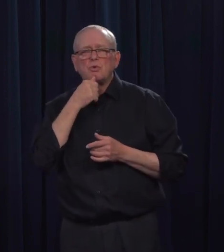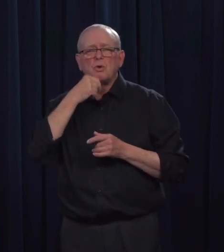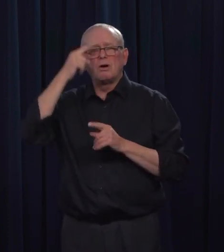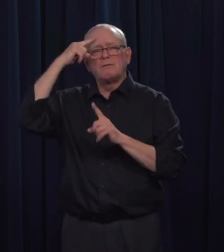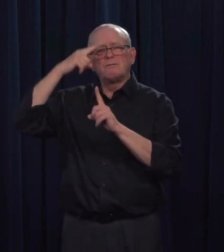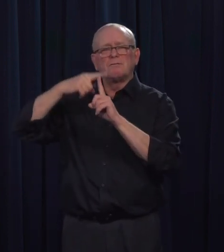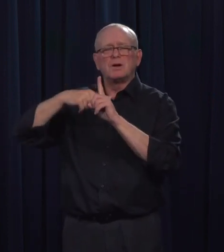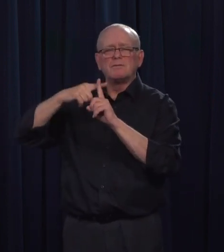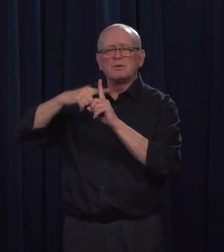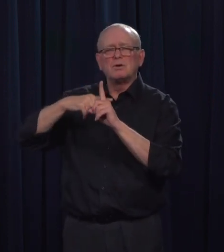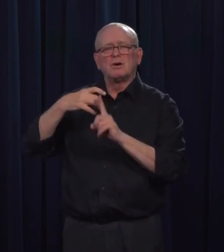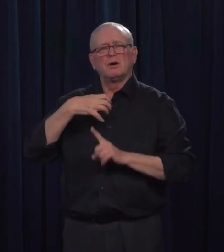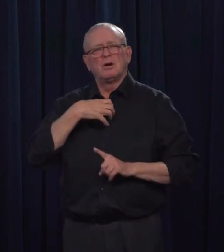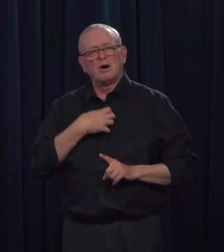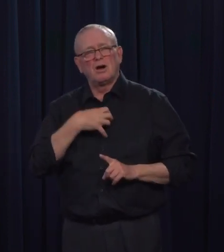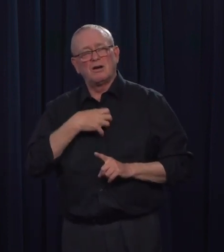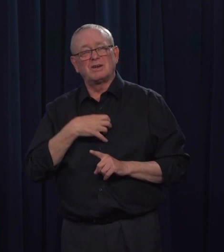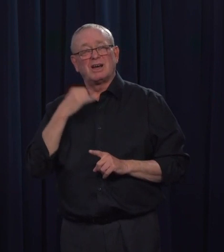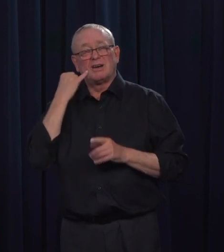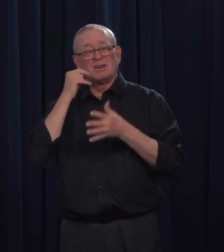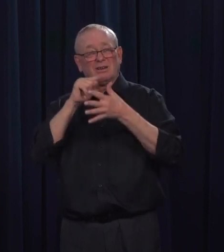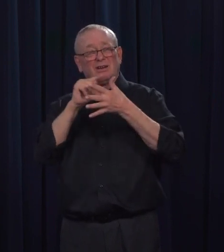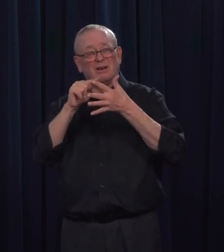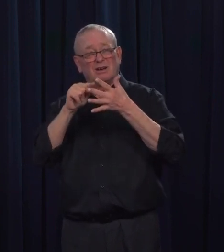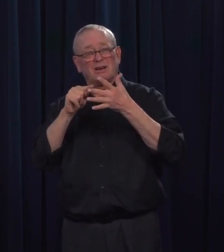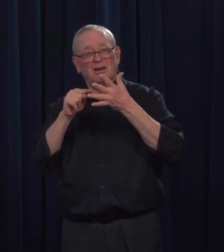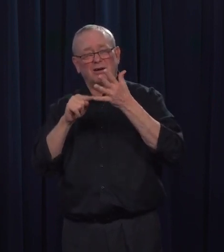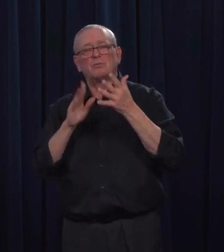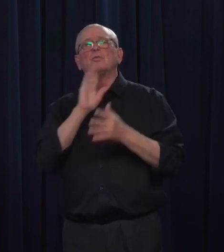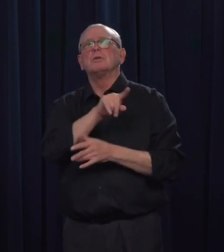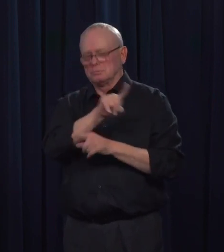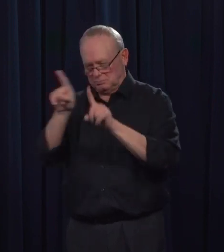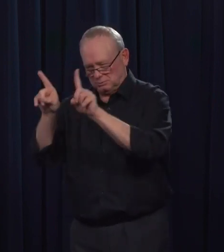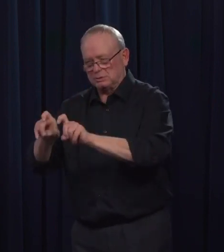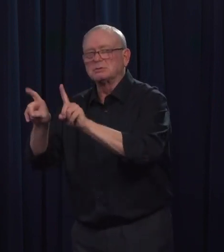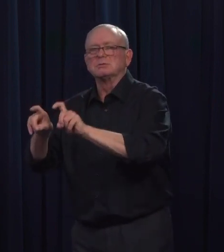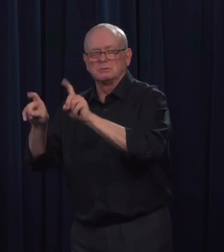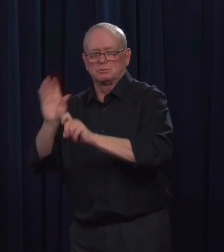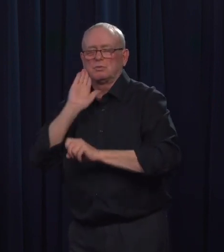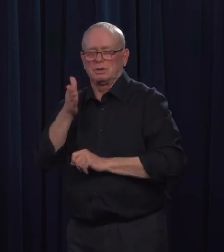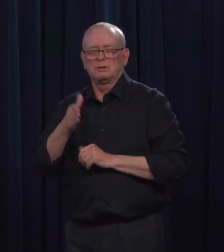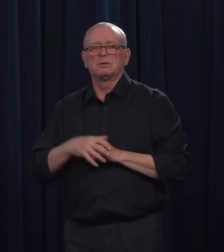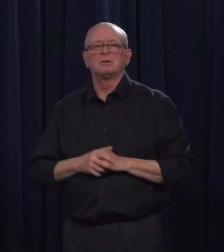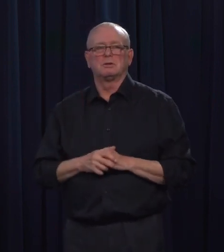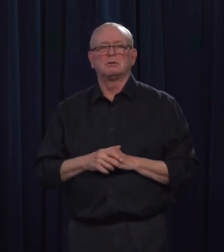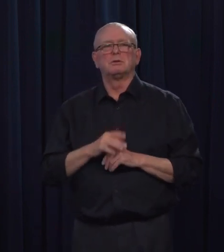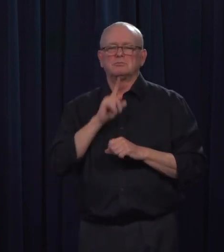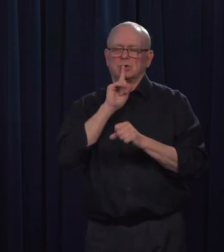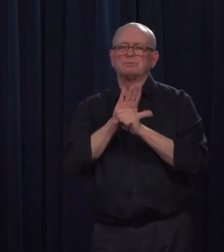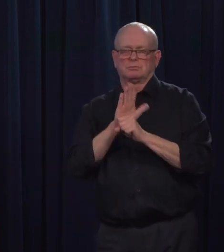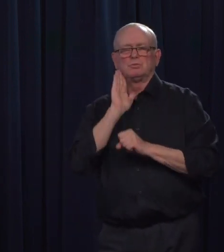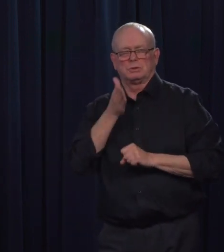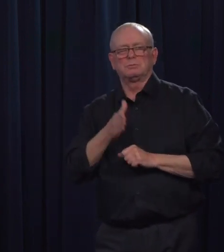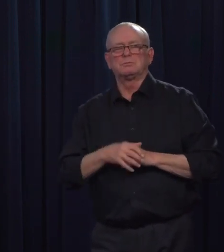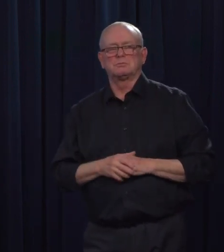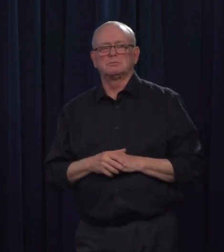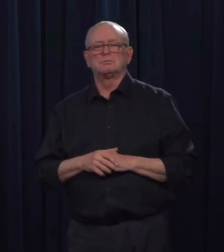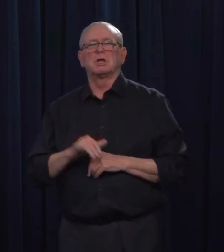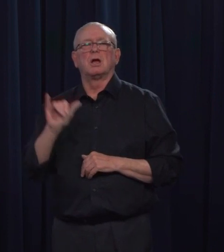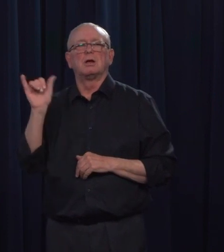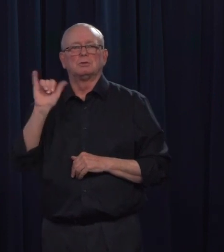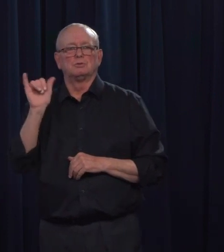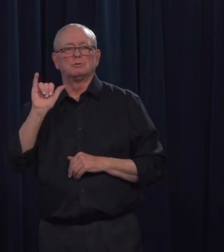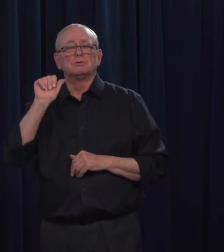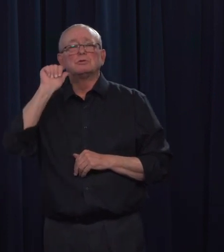absolutely would be tested. And in addition to that, at this point in time, I talked about the fact that as of tomorrow, we will be